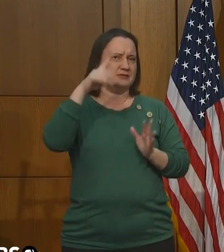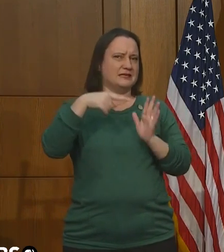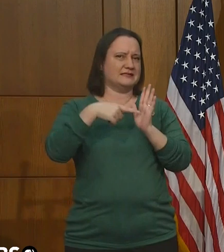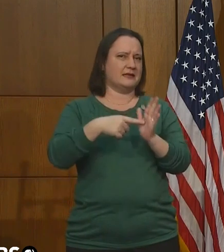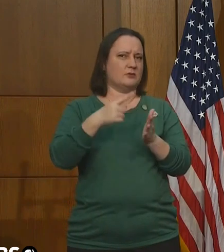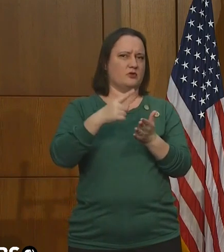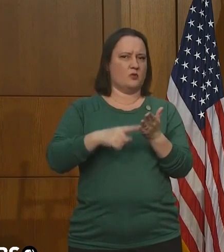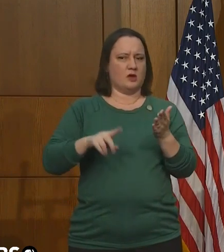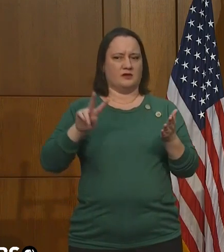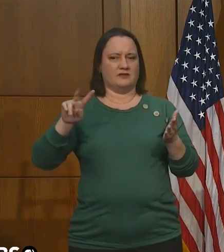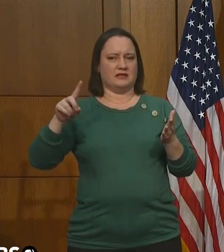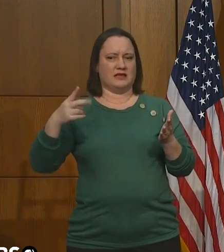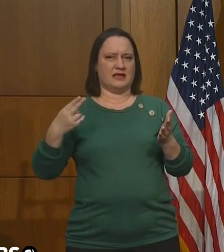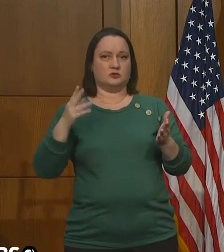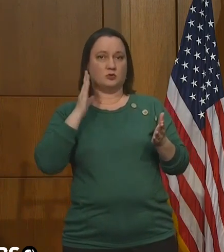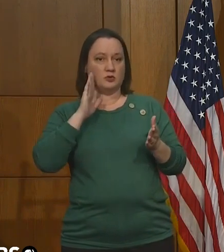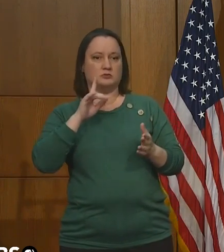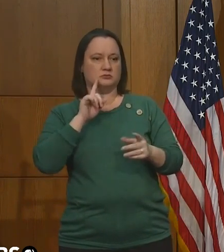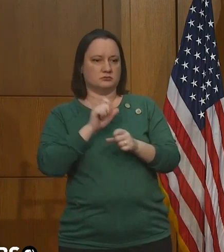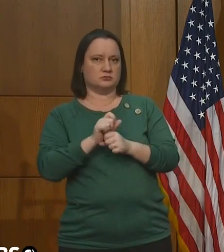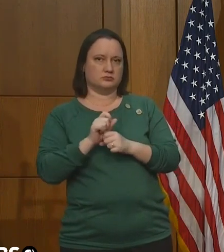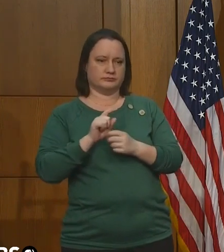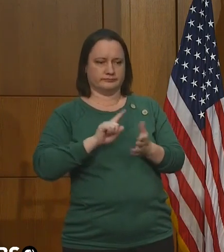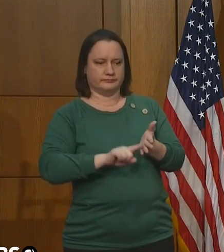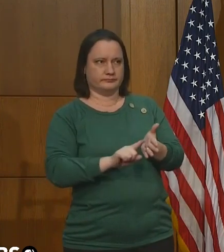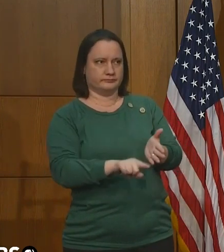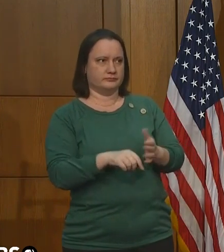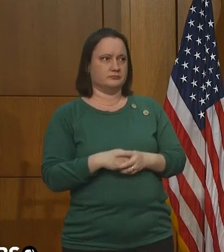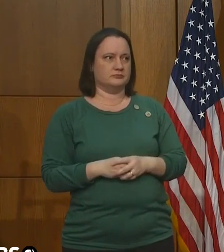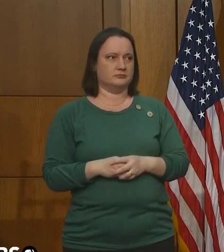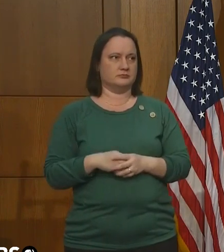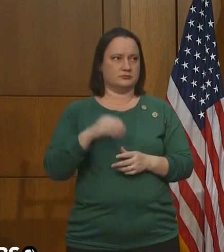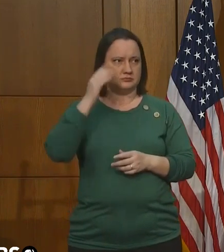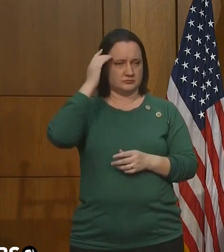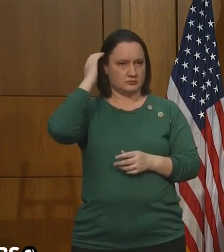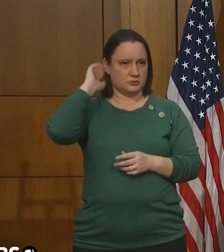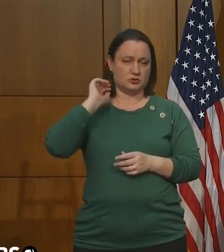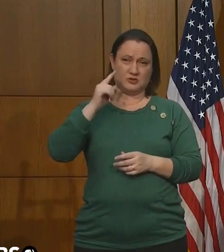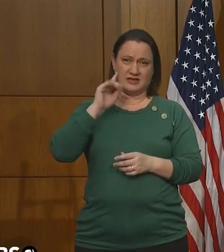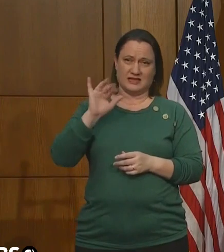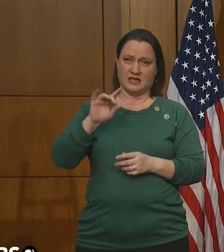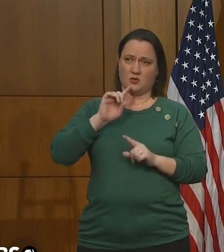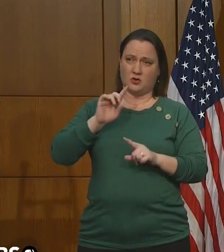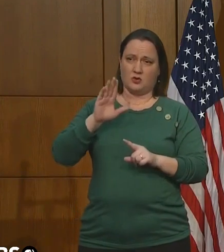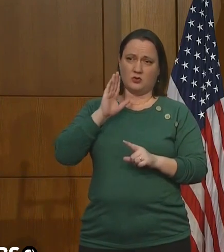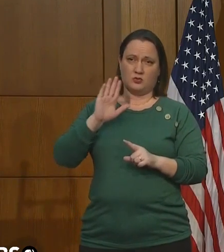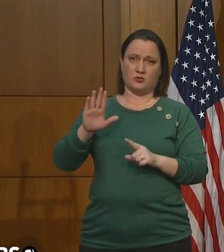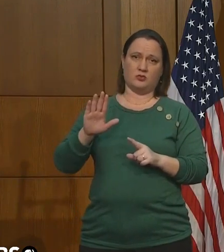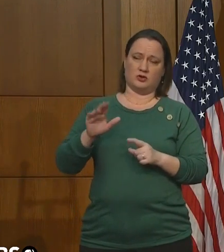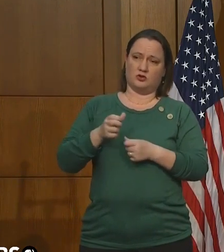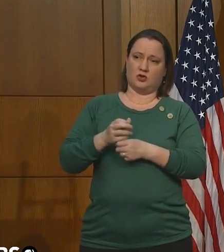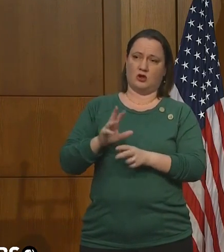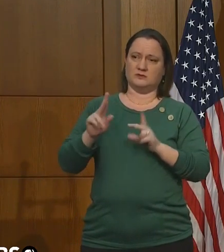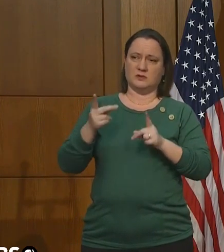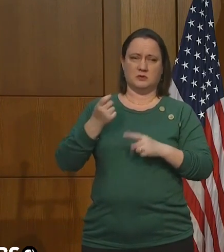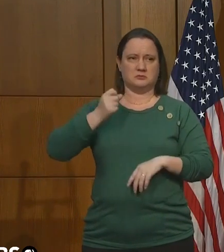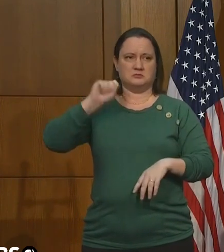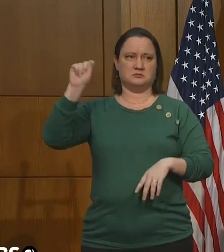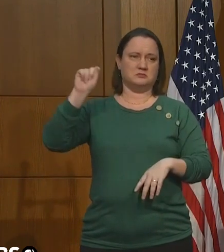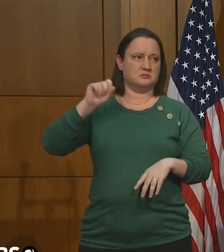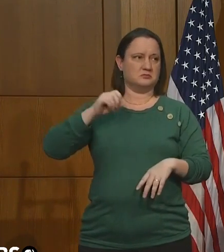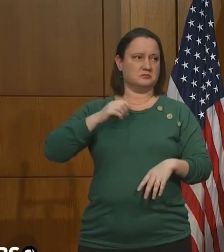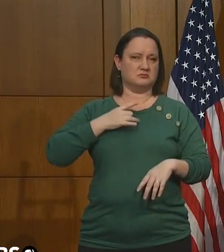concerned at all that this order would just inspire a backlash rather than compliance? Well, let me answer the second part